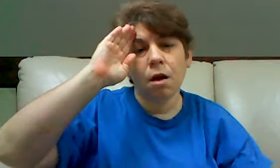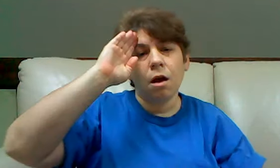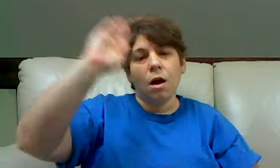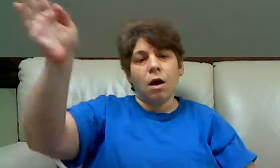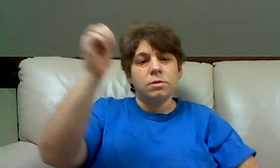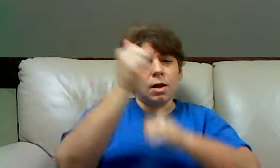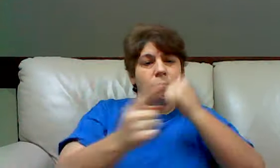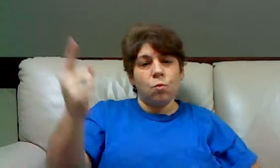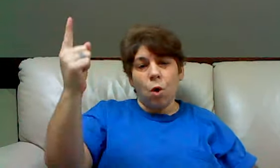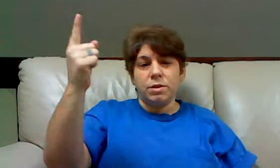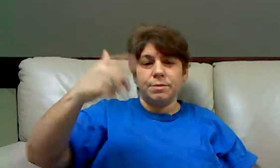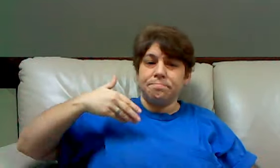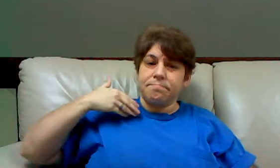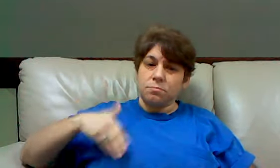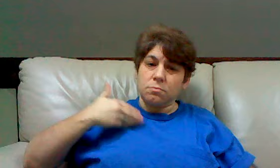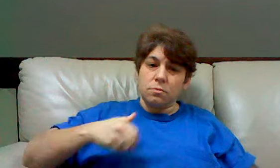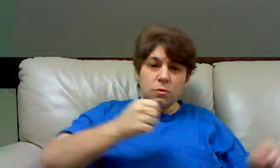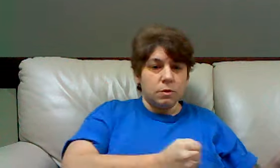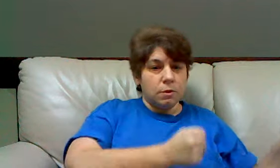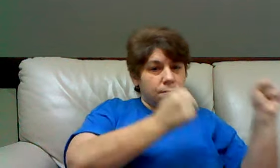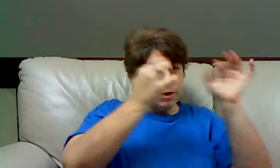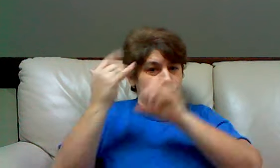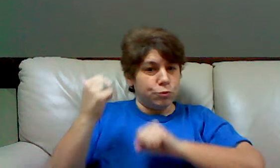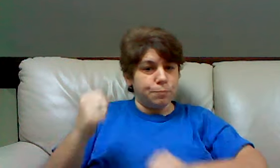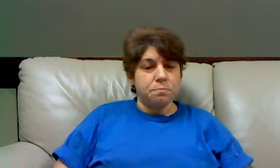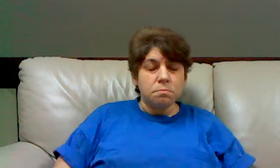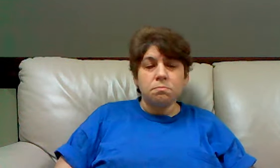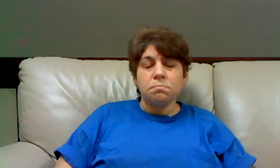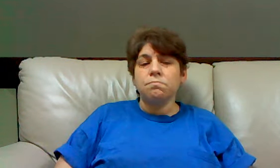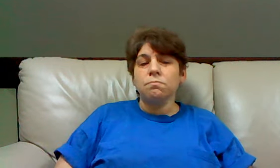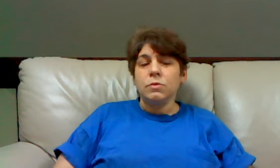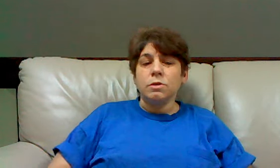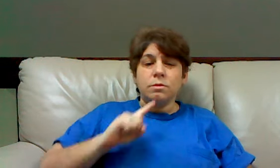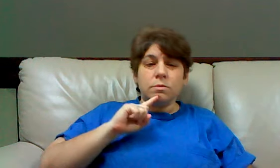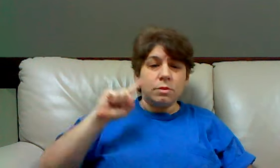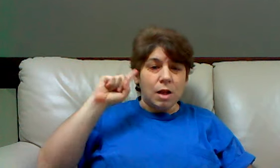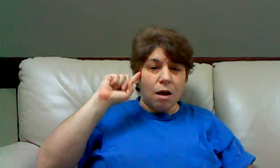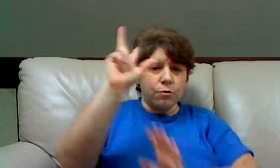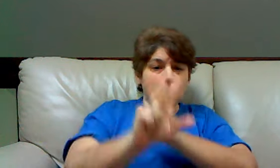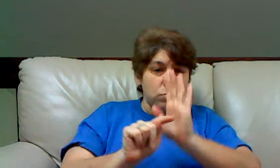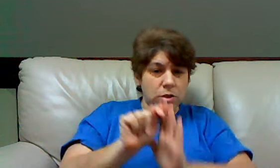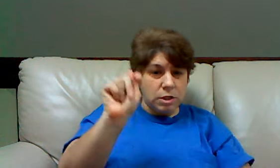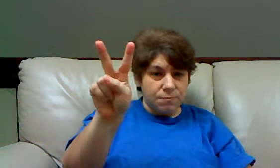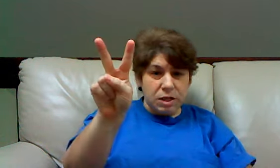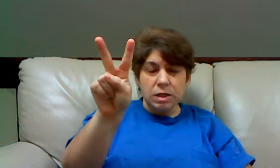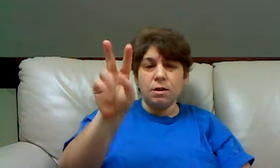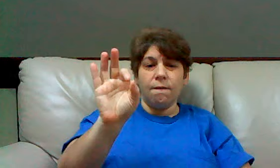bridesmaid vision that is too hot to handle. You wanted her to, thanks for that. I wanted to live on my wedding day. I don't think